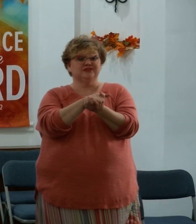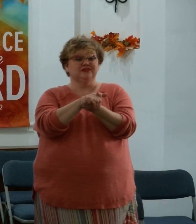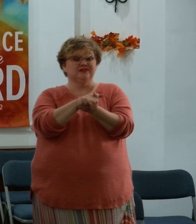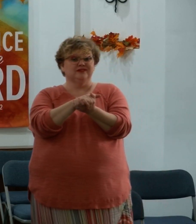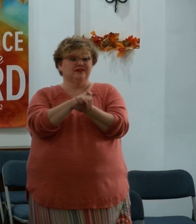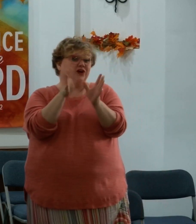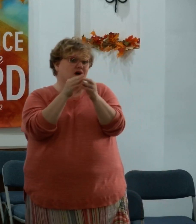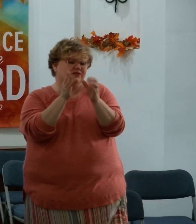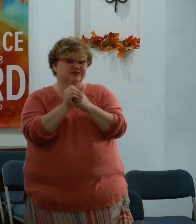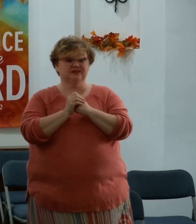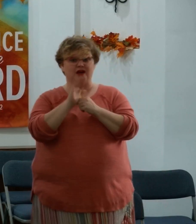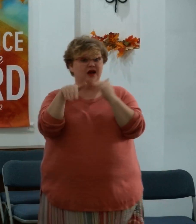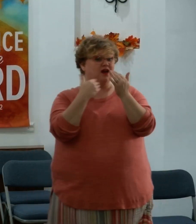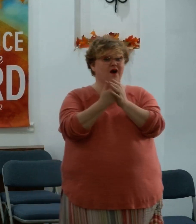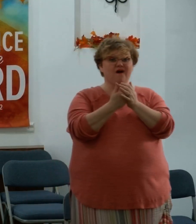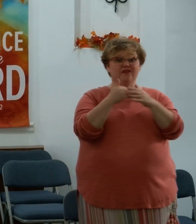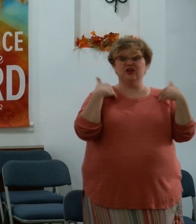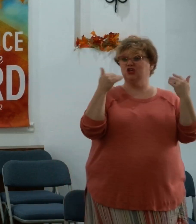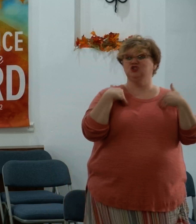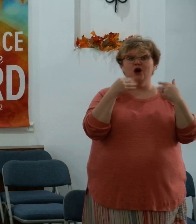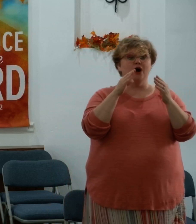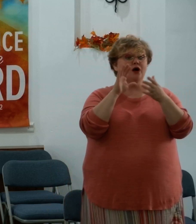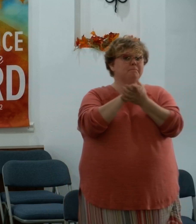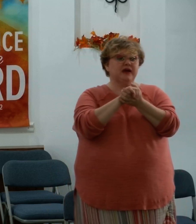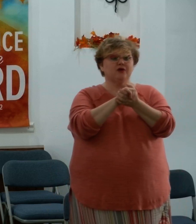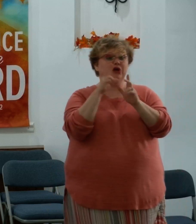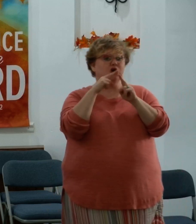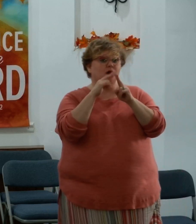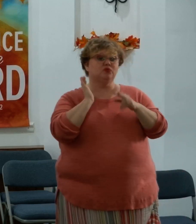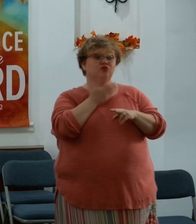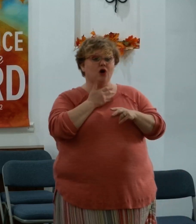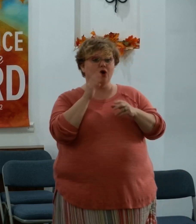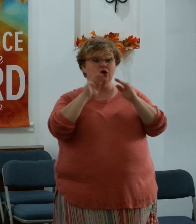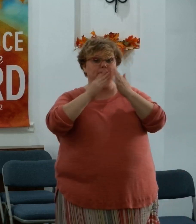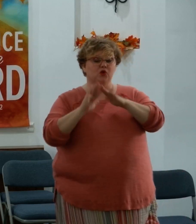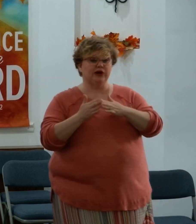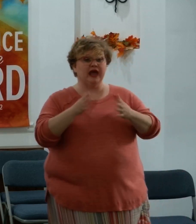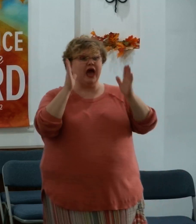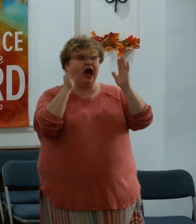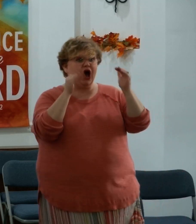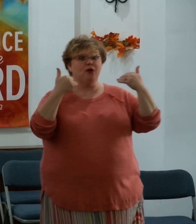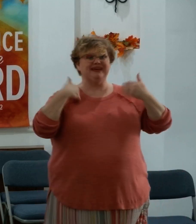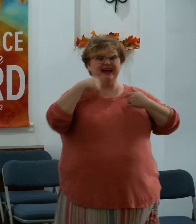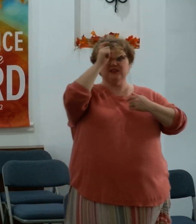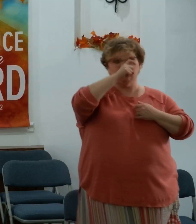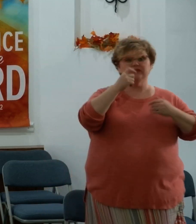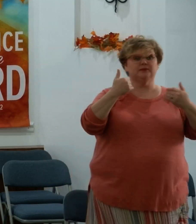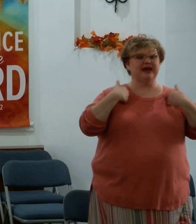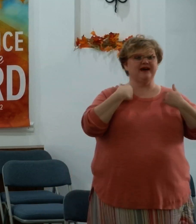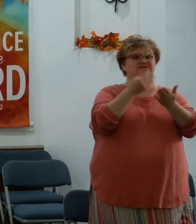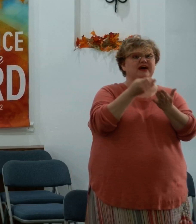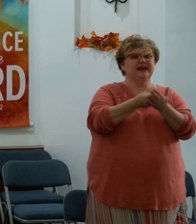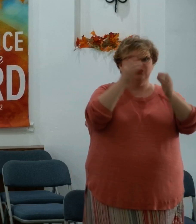the young married couples in our community. And I hope your new pastor has the wisdom to hold financial education